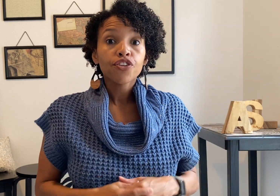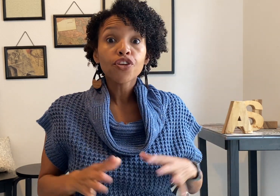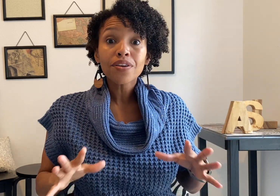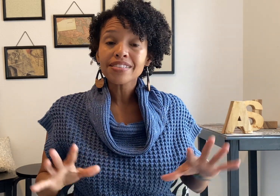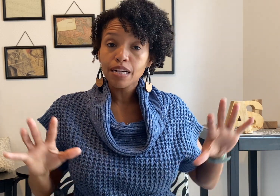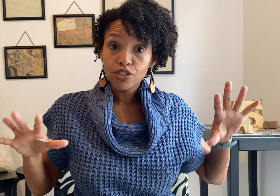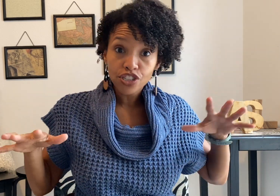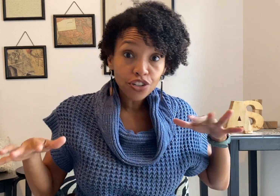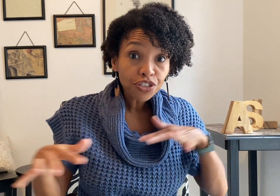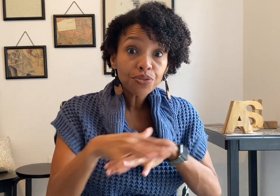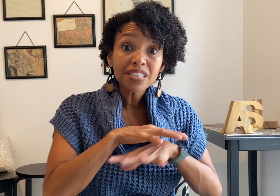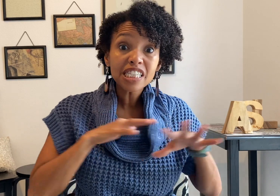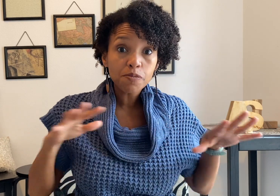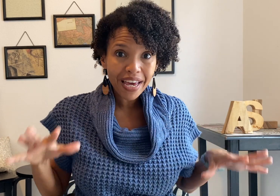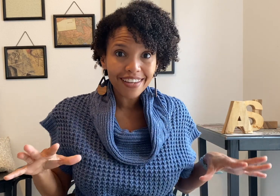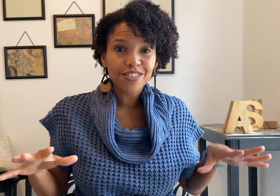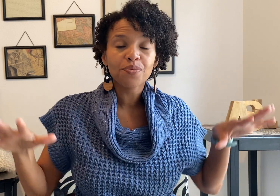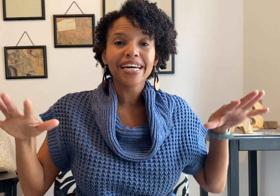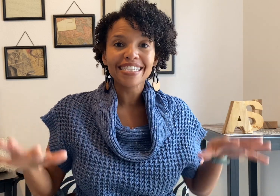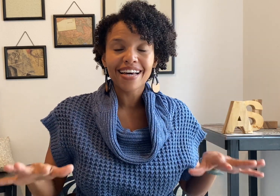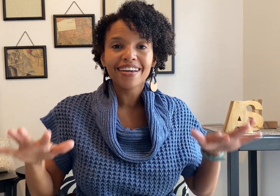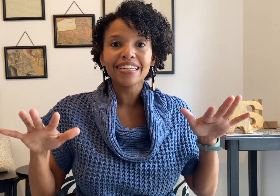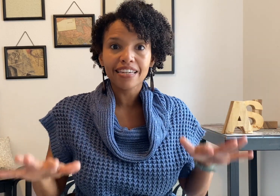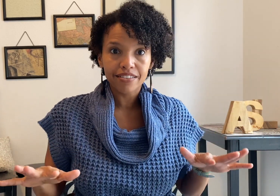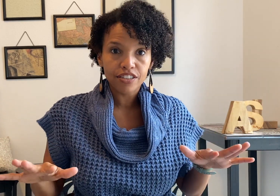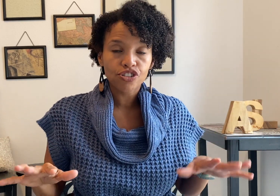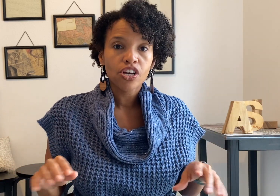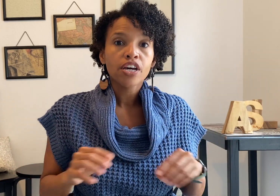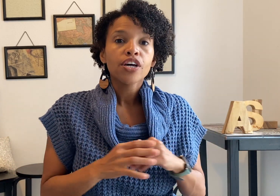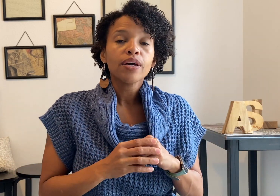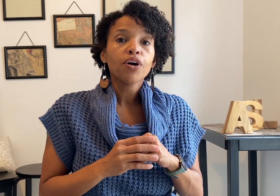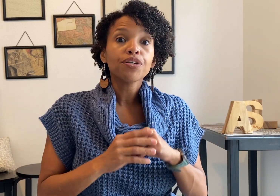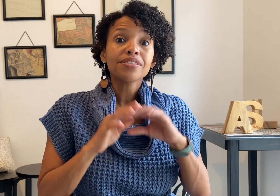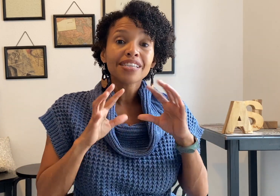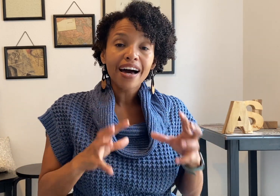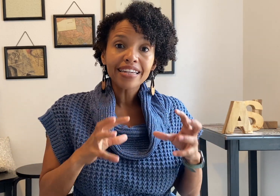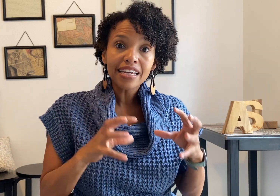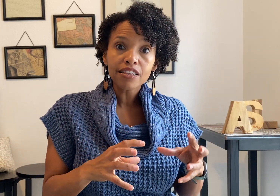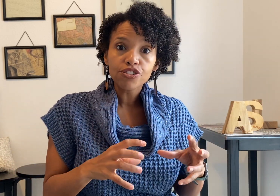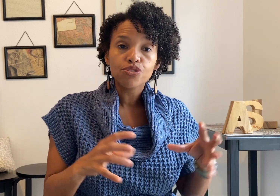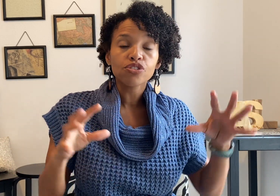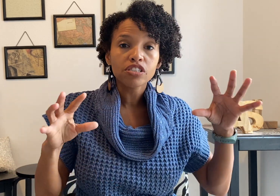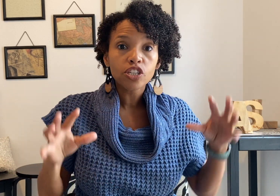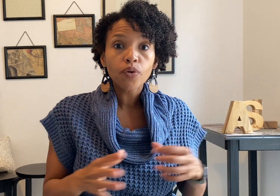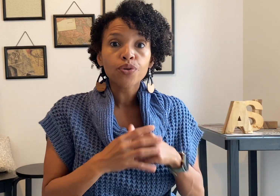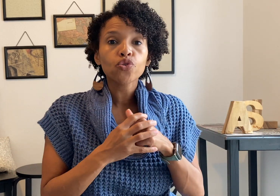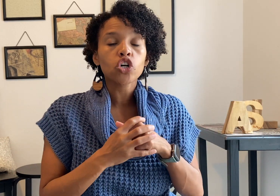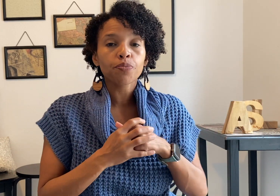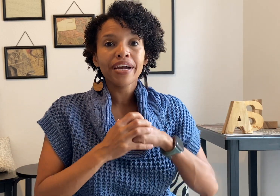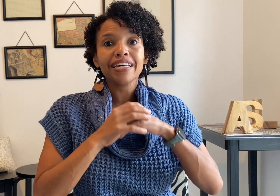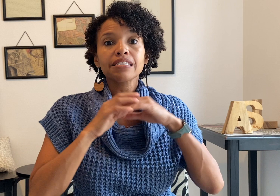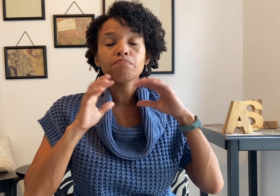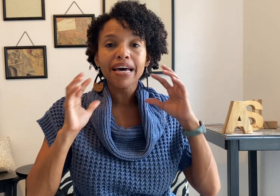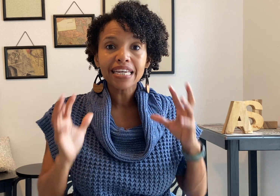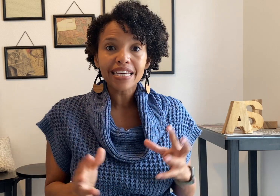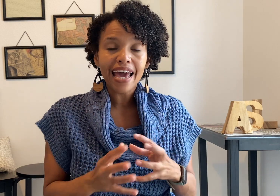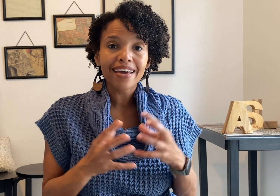Notice I'm still using space when I sign English. When you sign English, you still want to incorporate as many